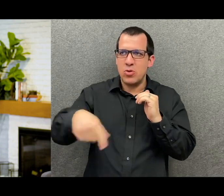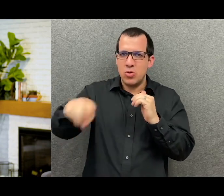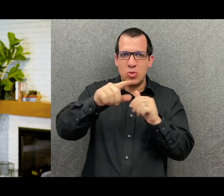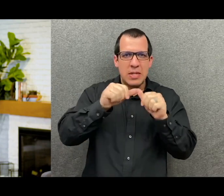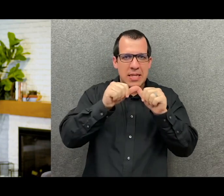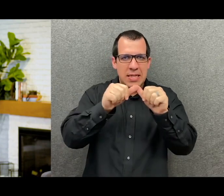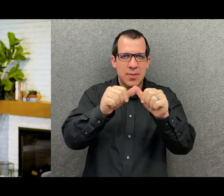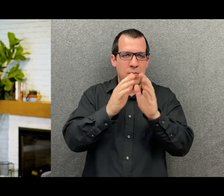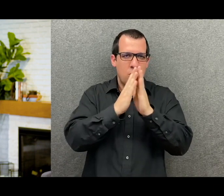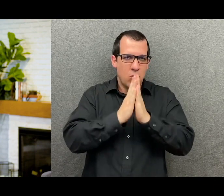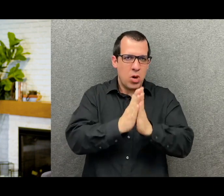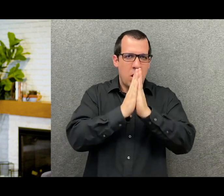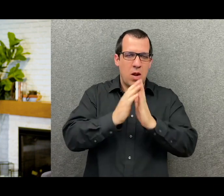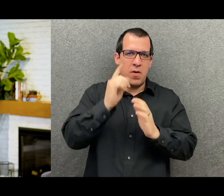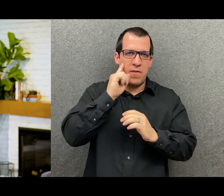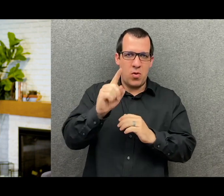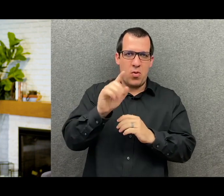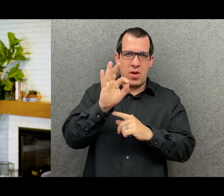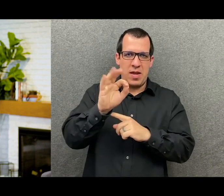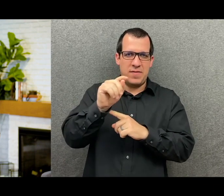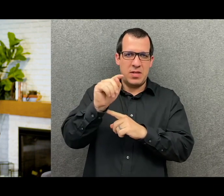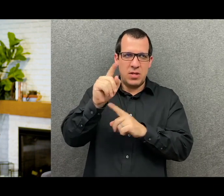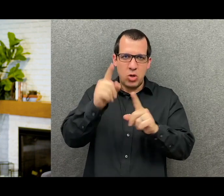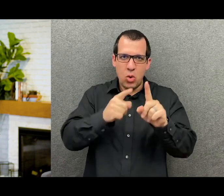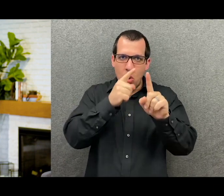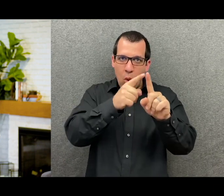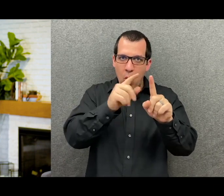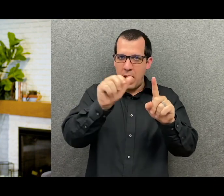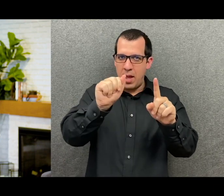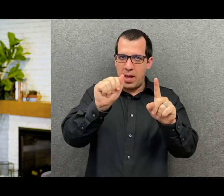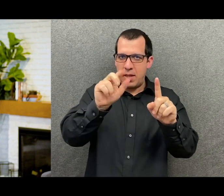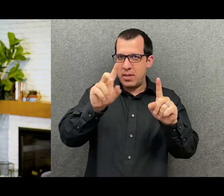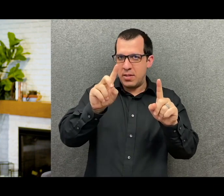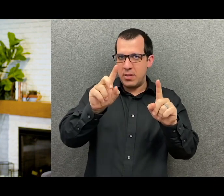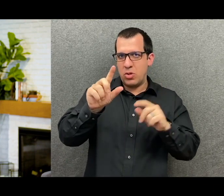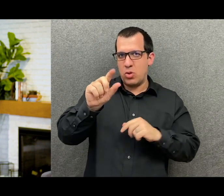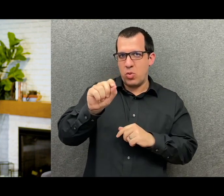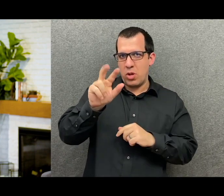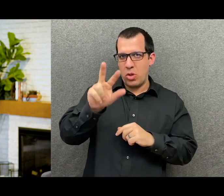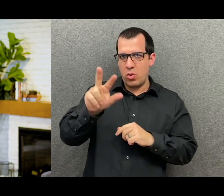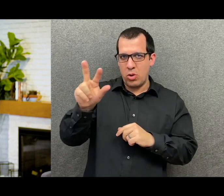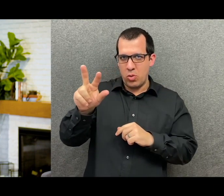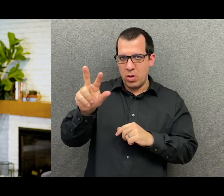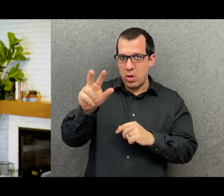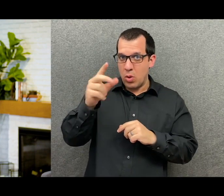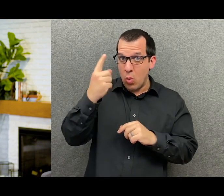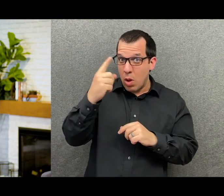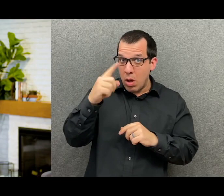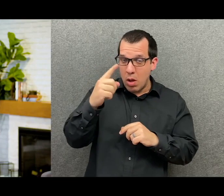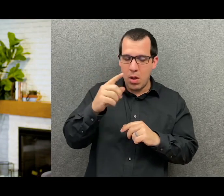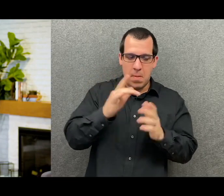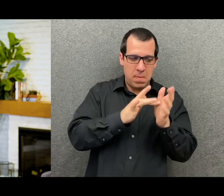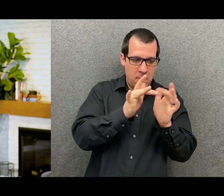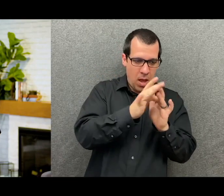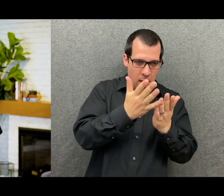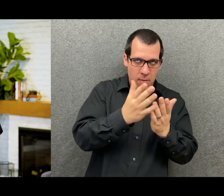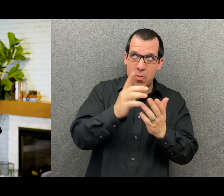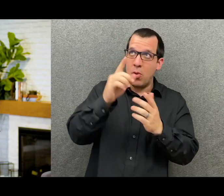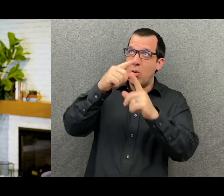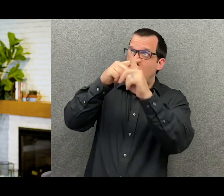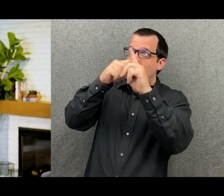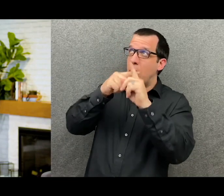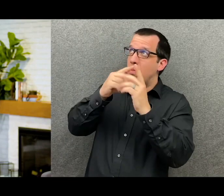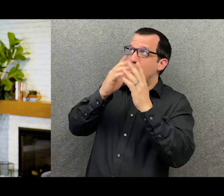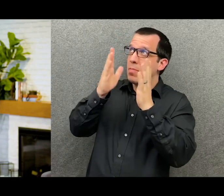praying for finishing the task goal of AD 2033, a Bible,